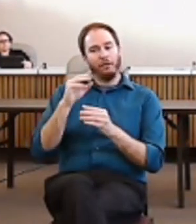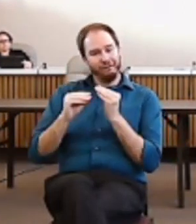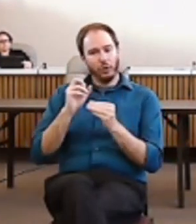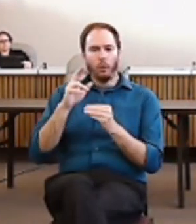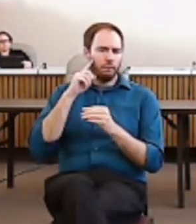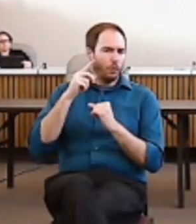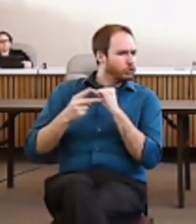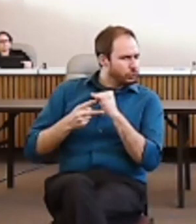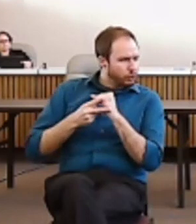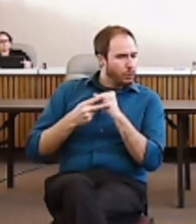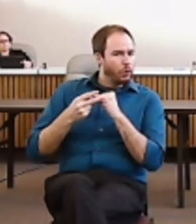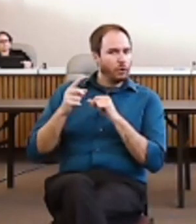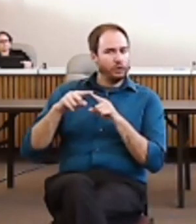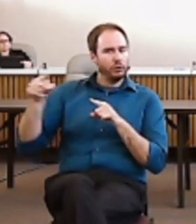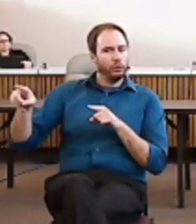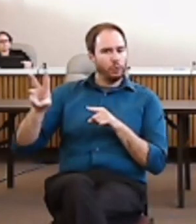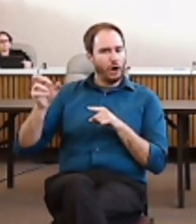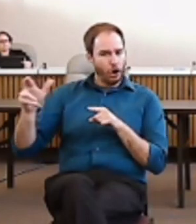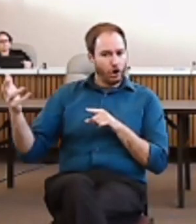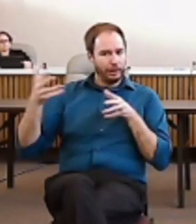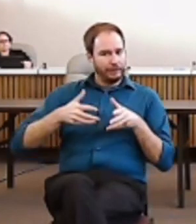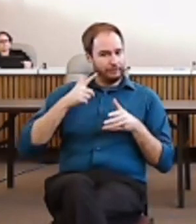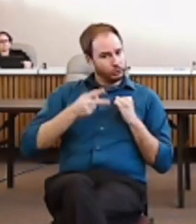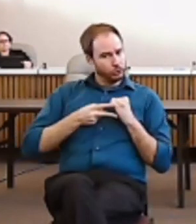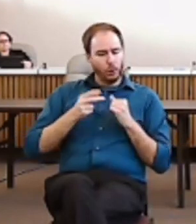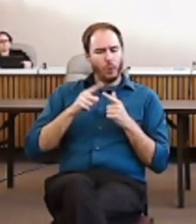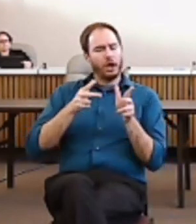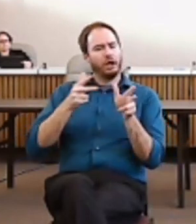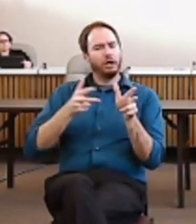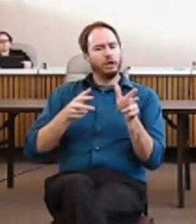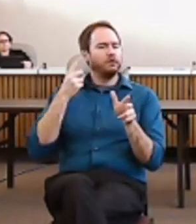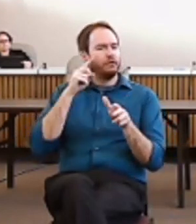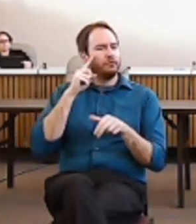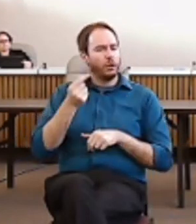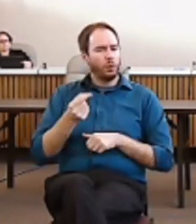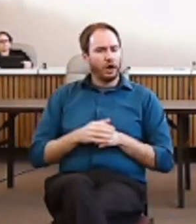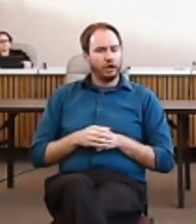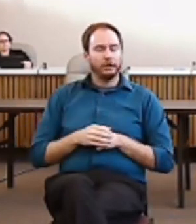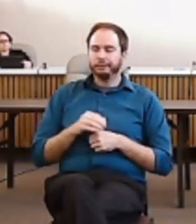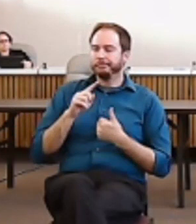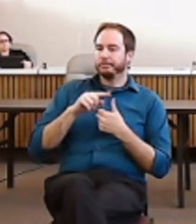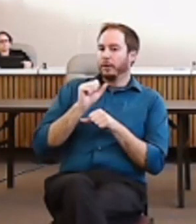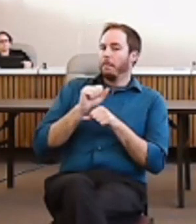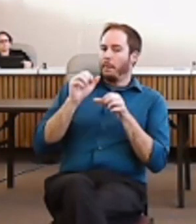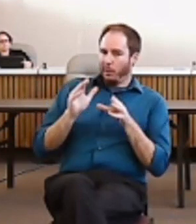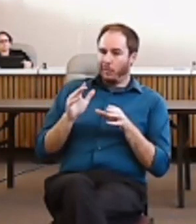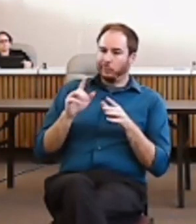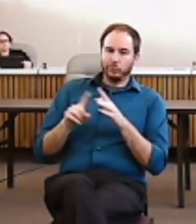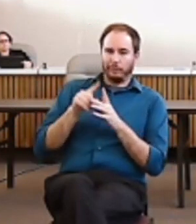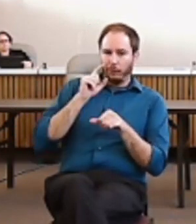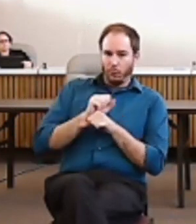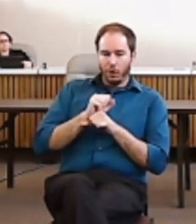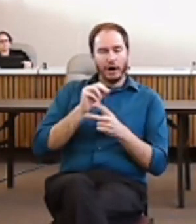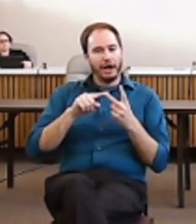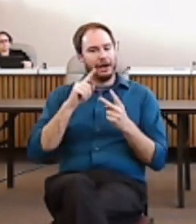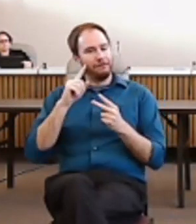other West Her vehicles? What's intended for all those spaces? It'd be employee and service vehicles